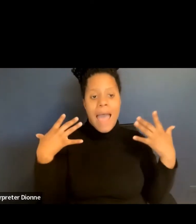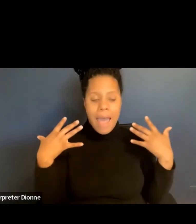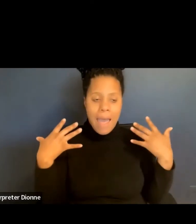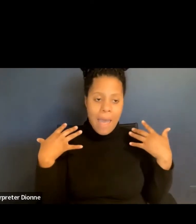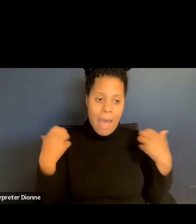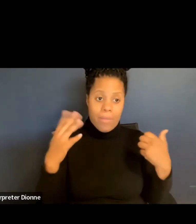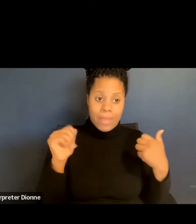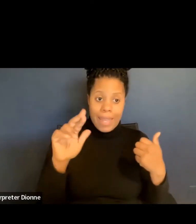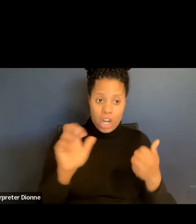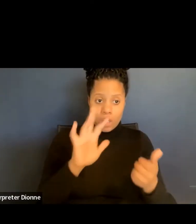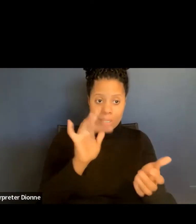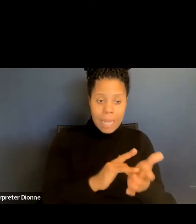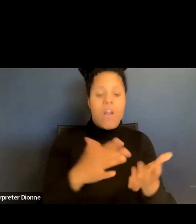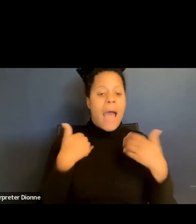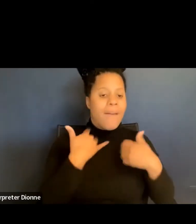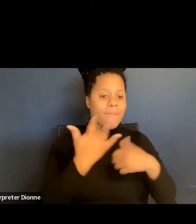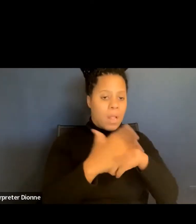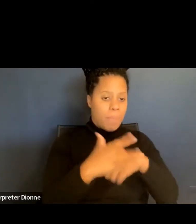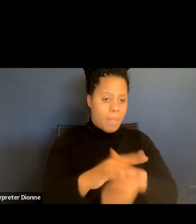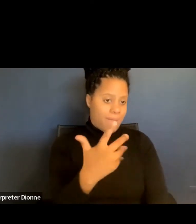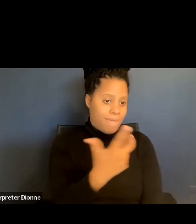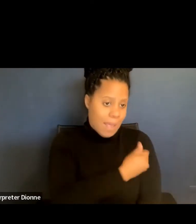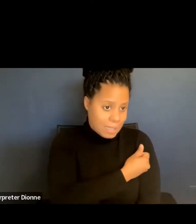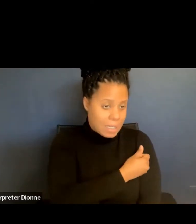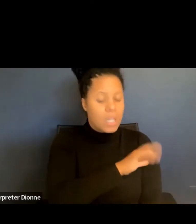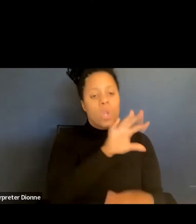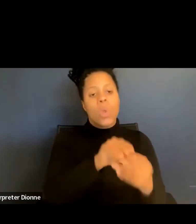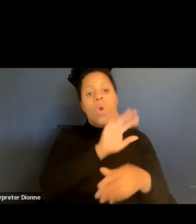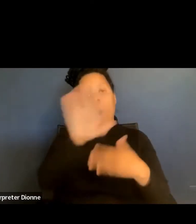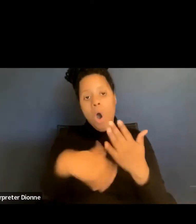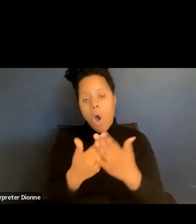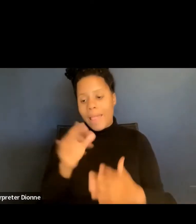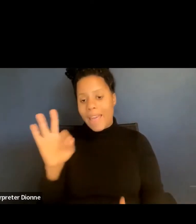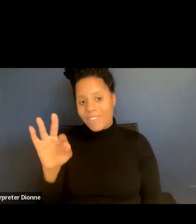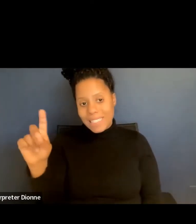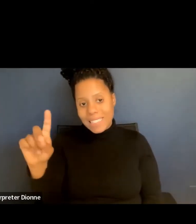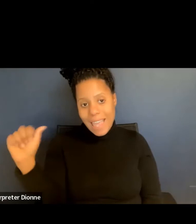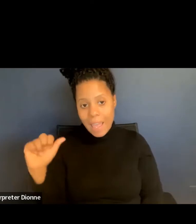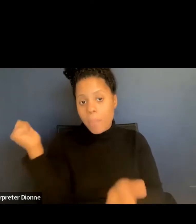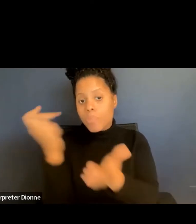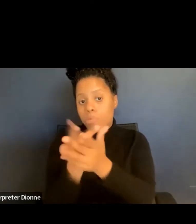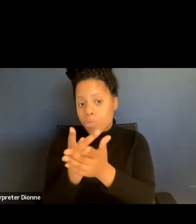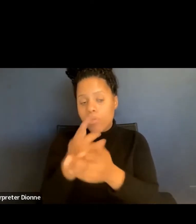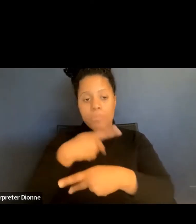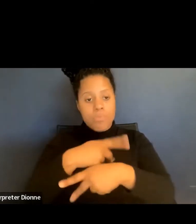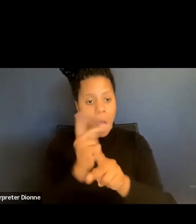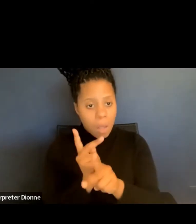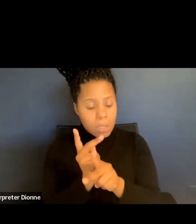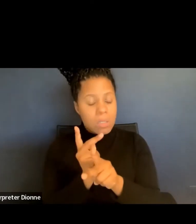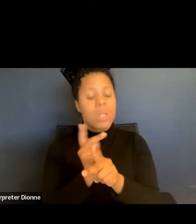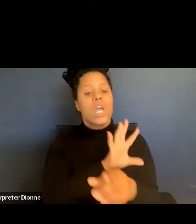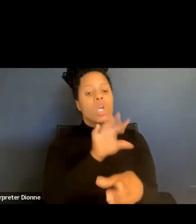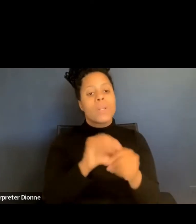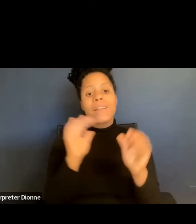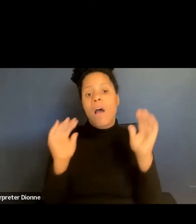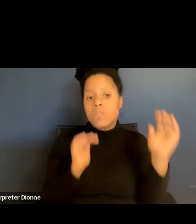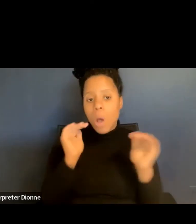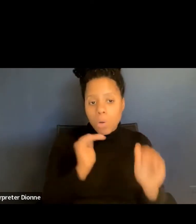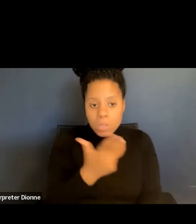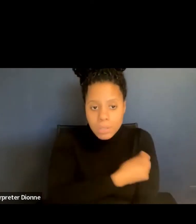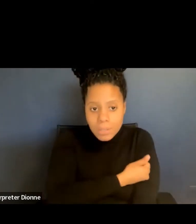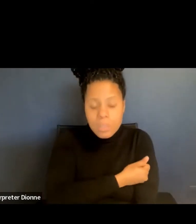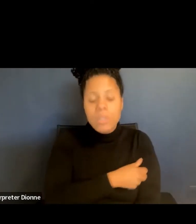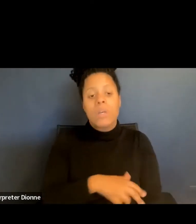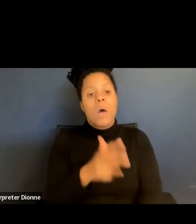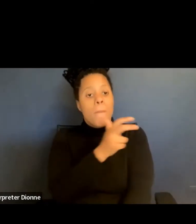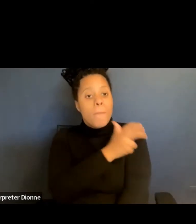These include all of the FDA approved products, including both for adults and pediatrics, and the boosters and